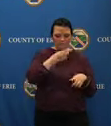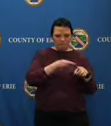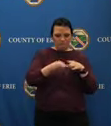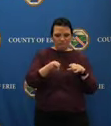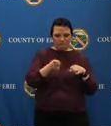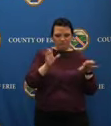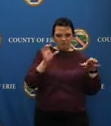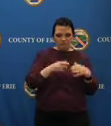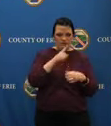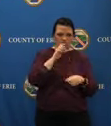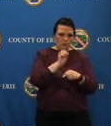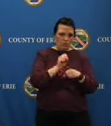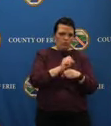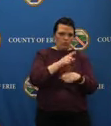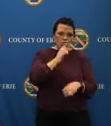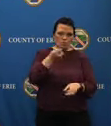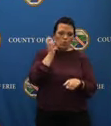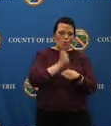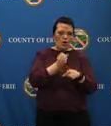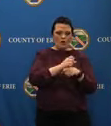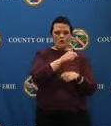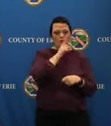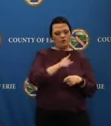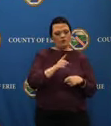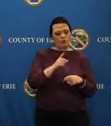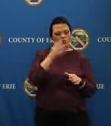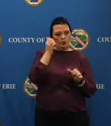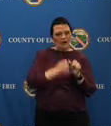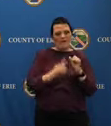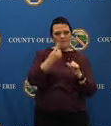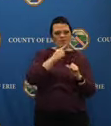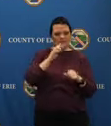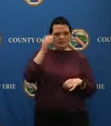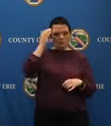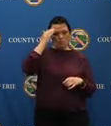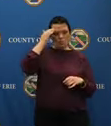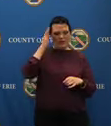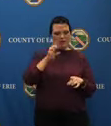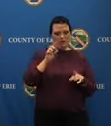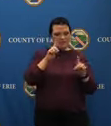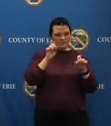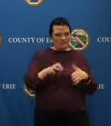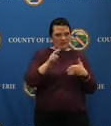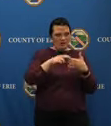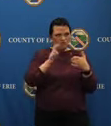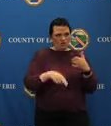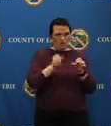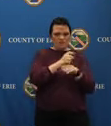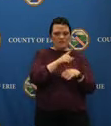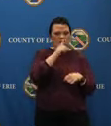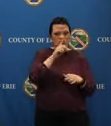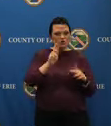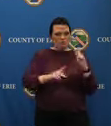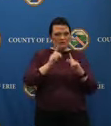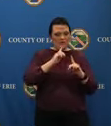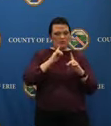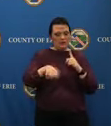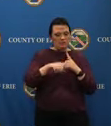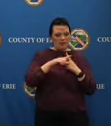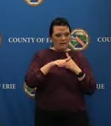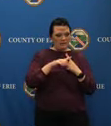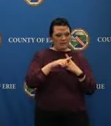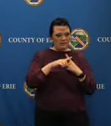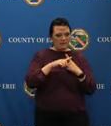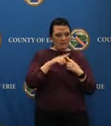is working so hard just to make sure that everybody is aware of their test results, making sure that people that are positive